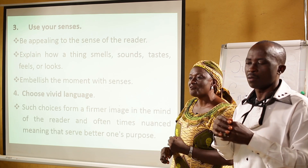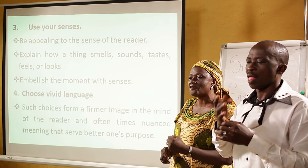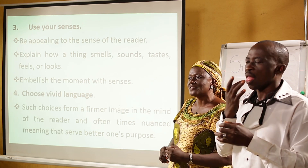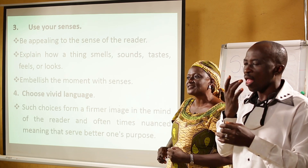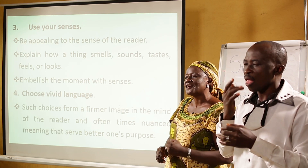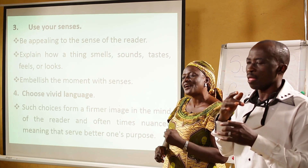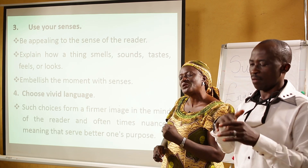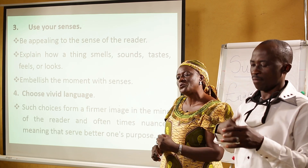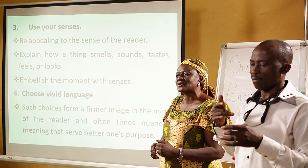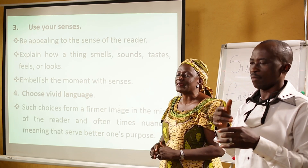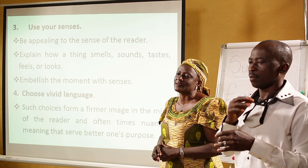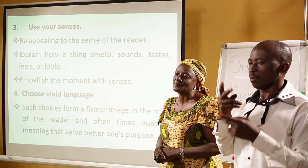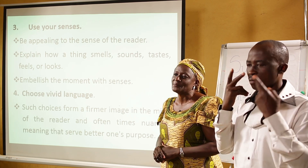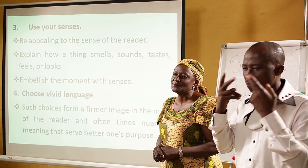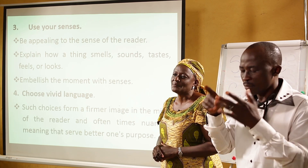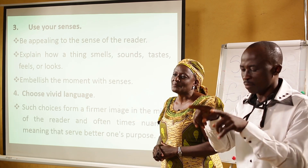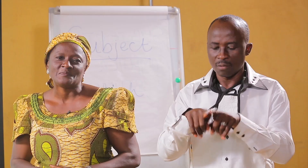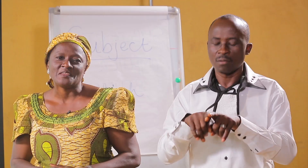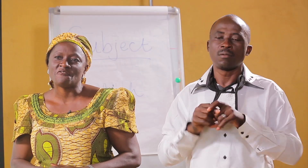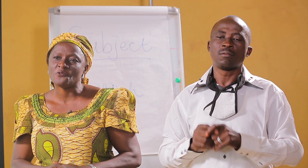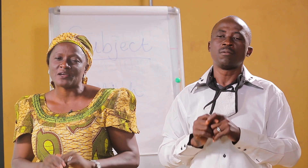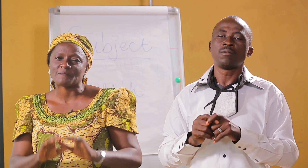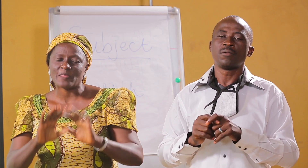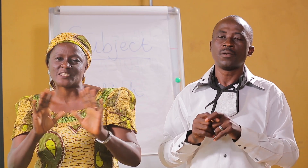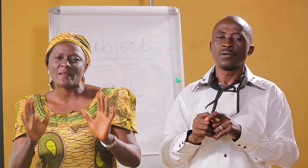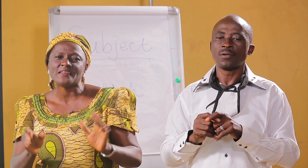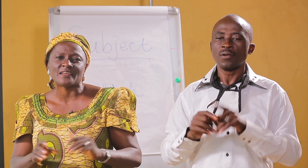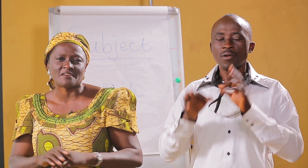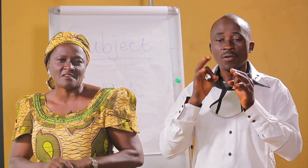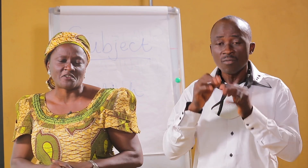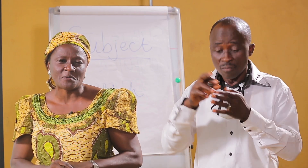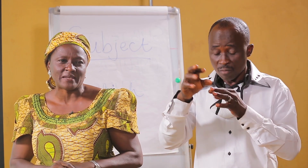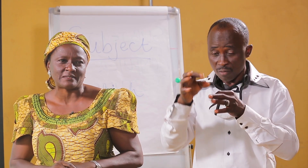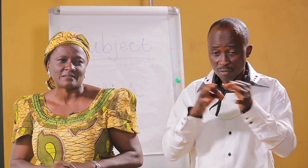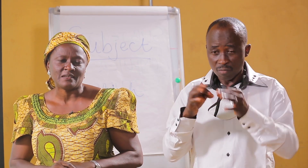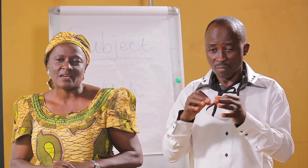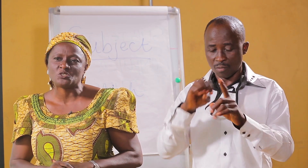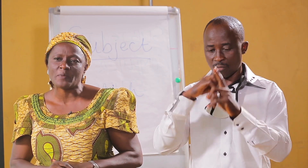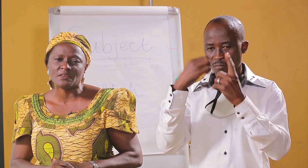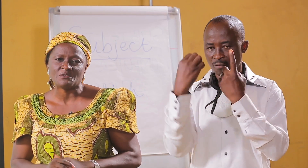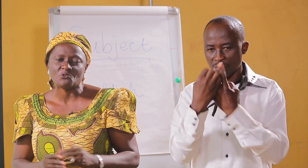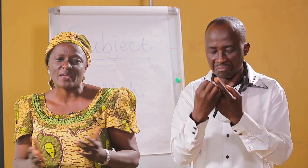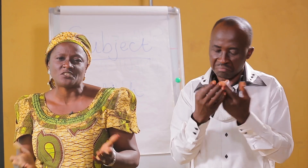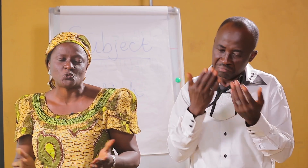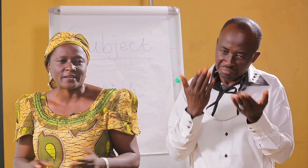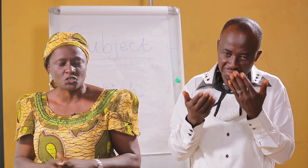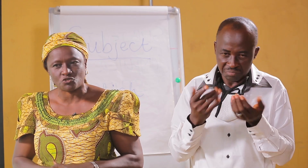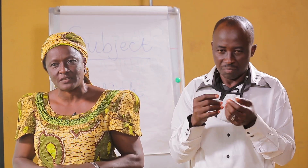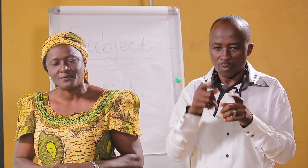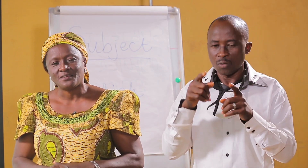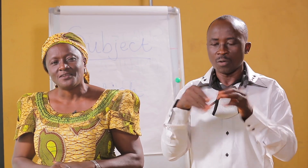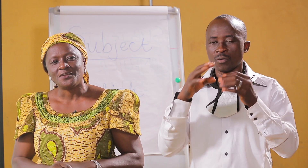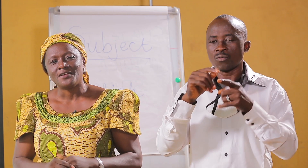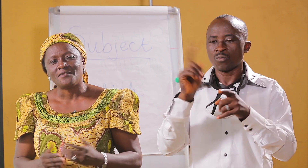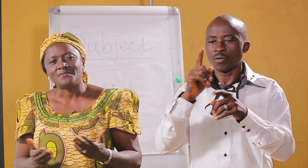tastes, feels, and looks like. If you are explaining an environment, assuming you get to an